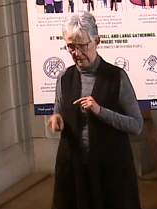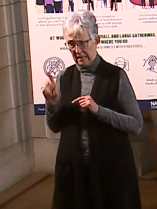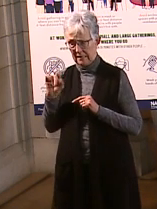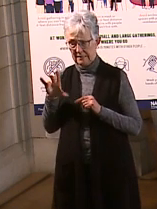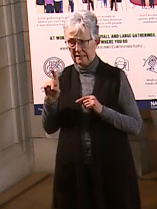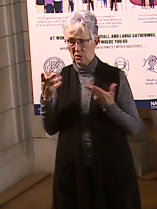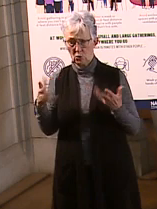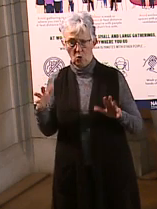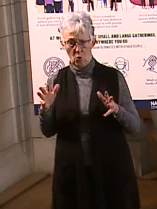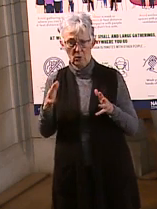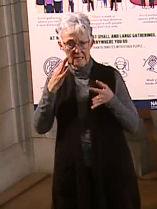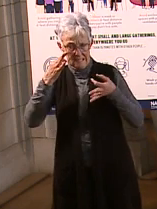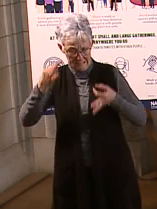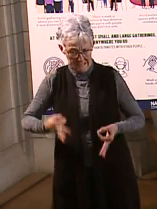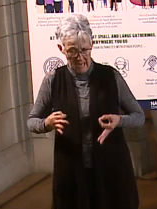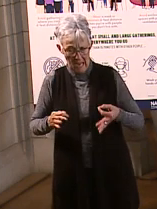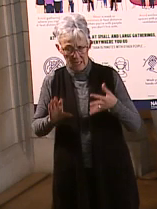the